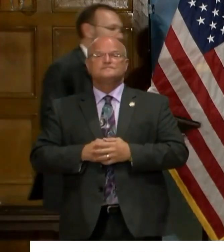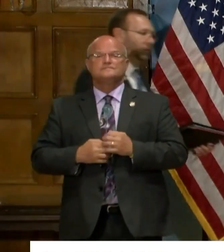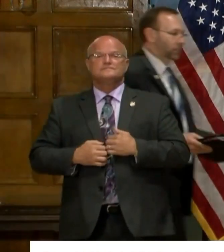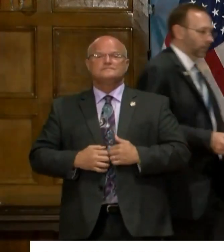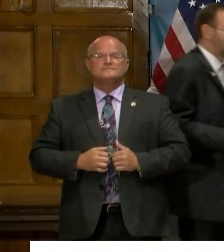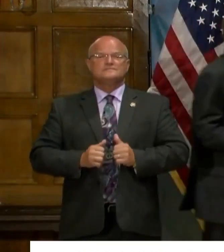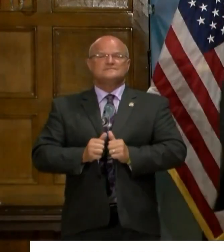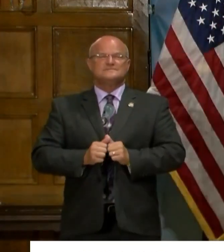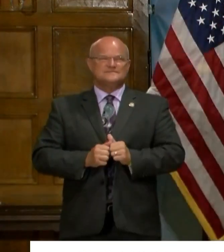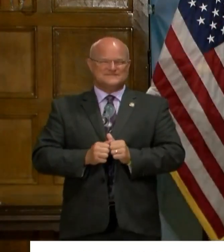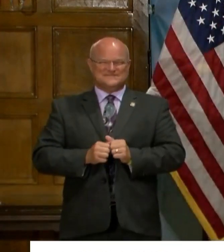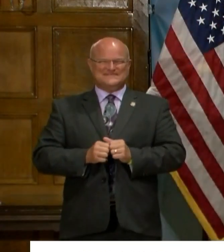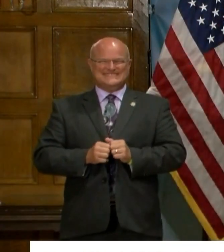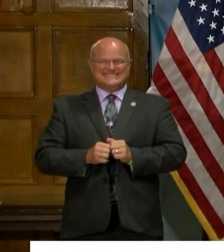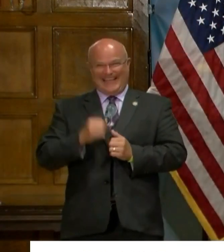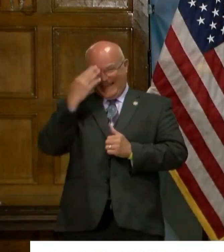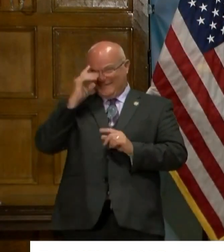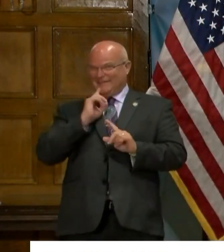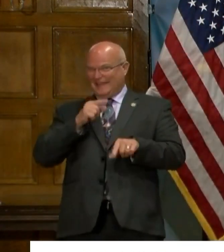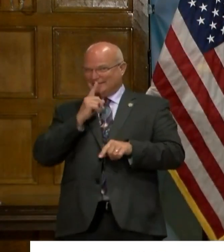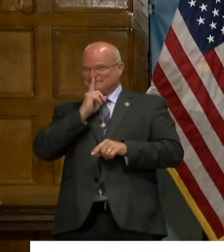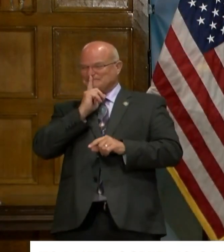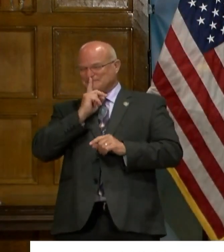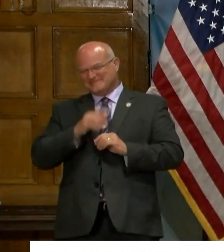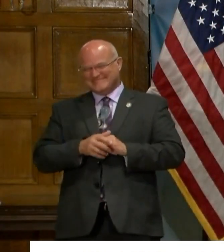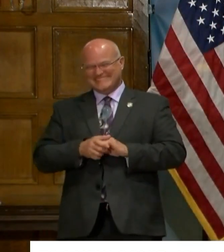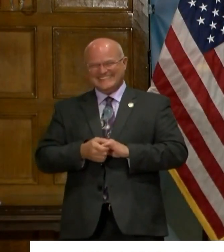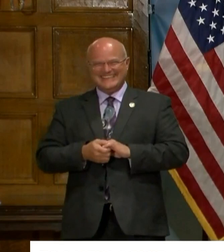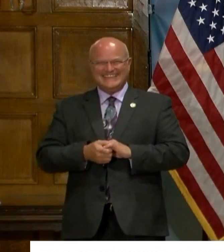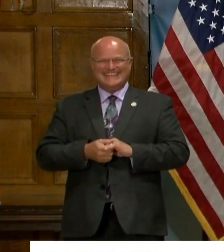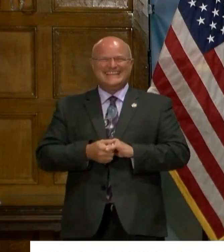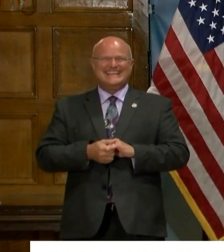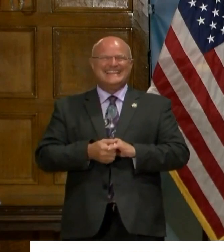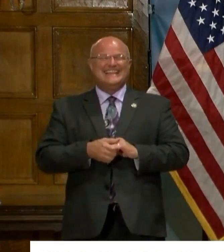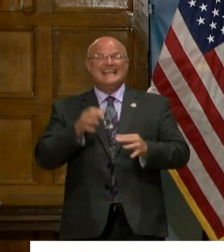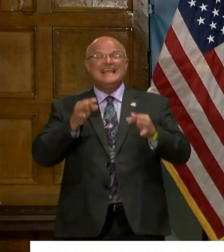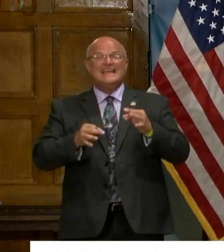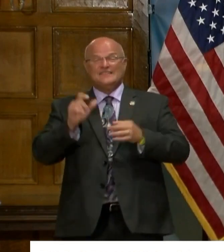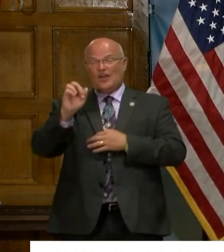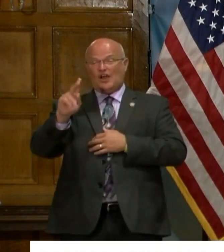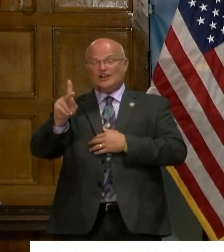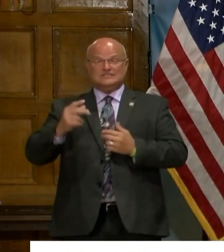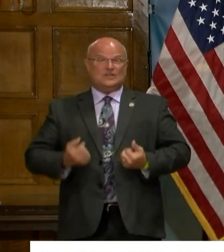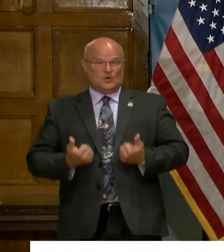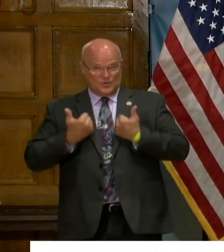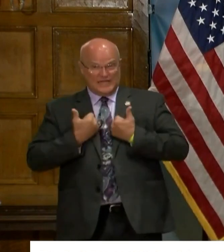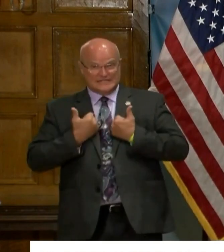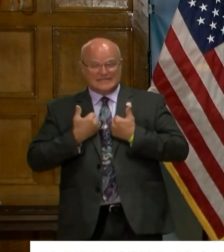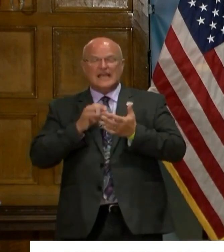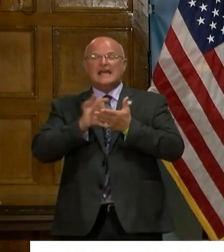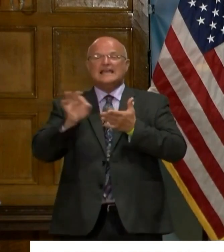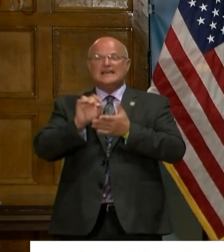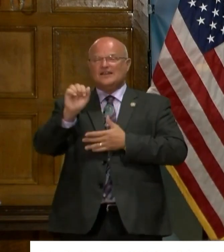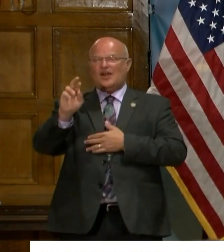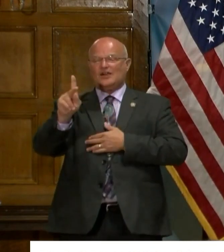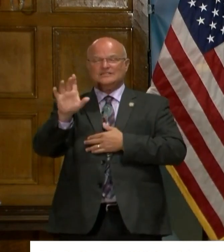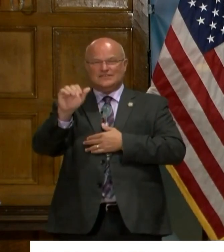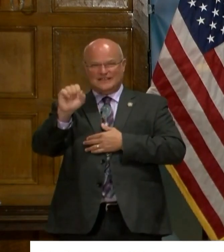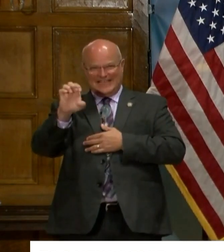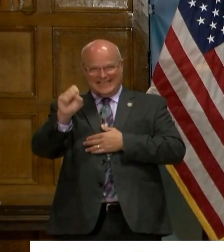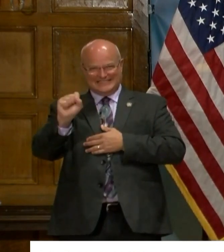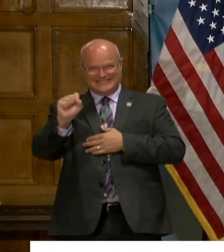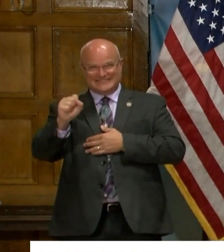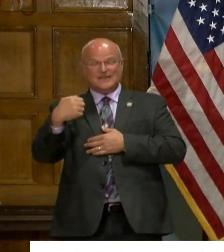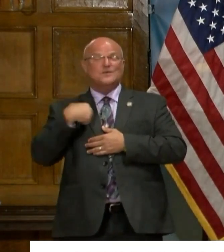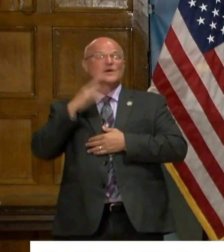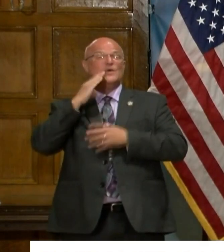I know the answer to that question. You'll go ahead. If they're Arkansas residents, they'll be counted as Arkansas cases,